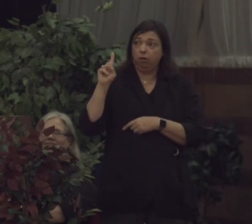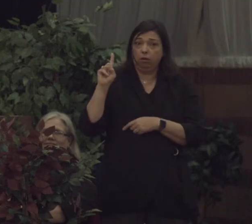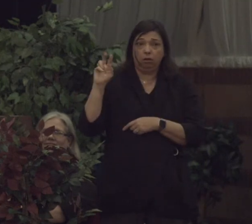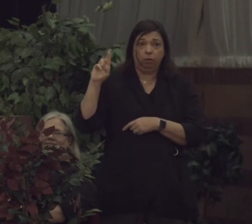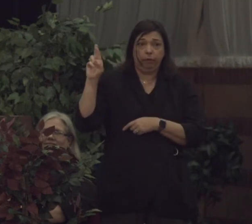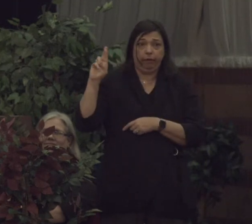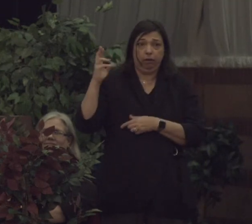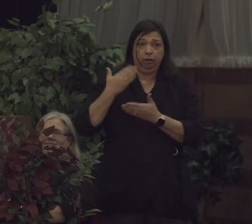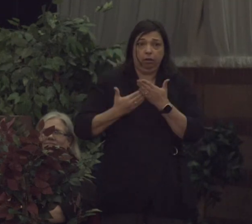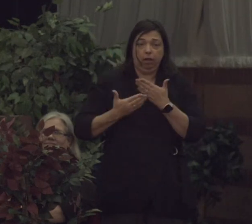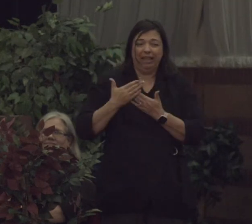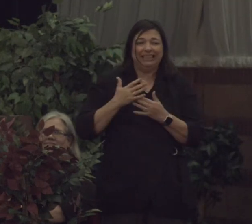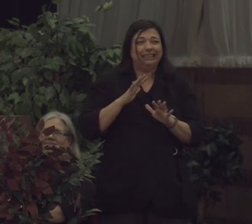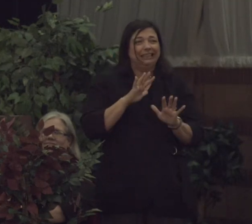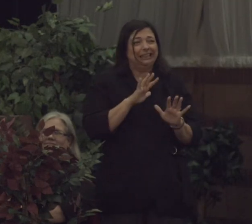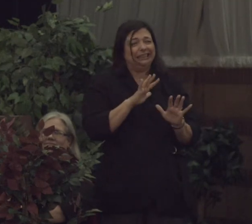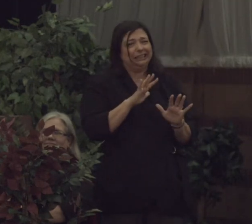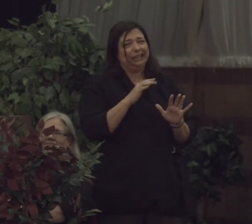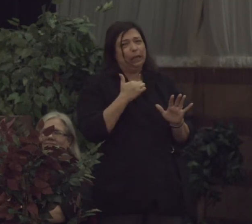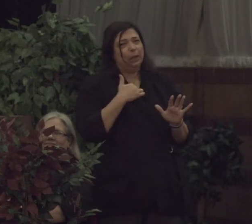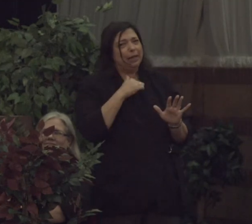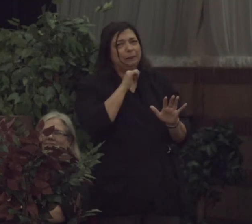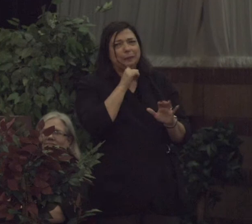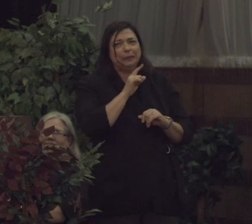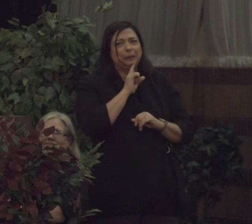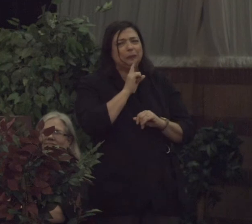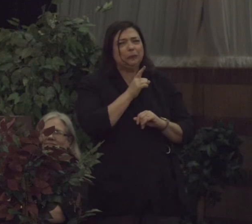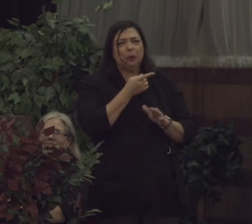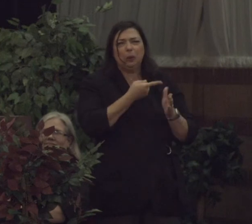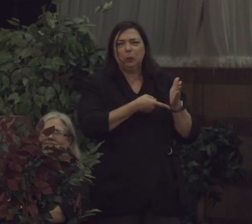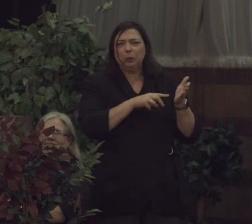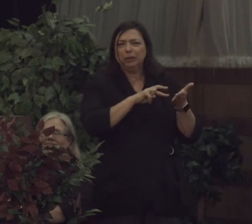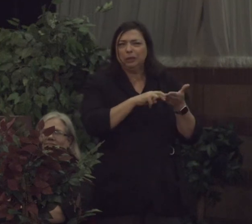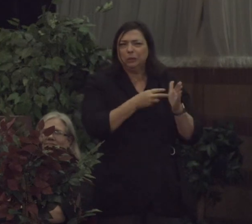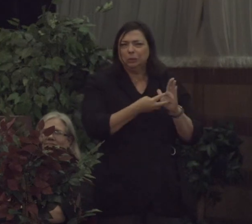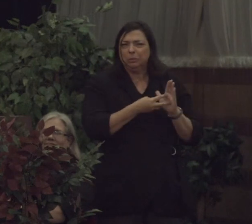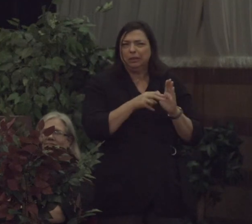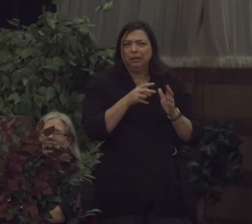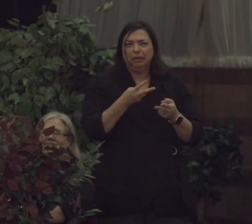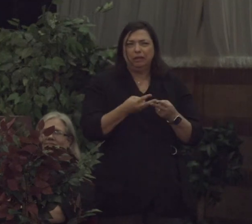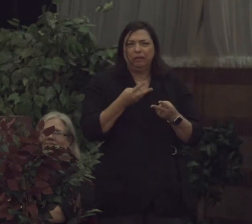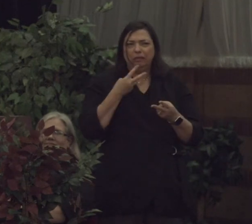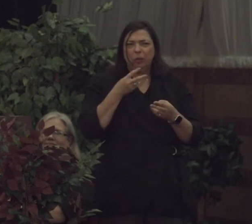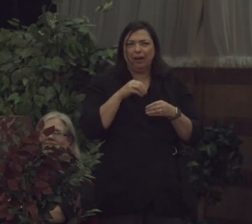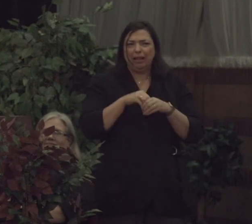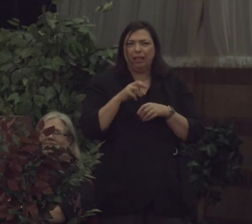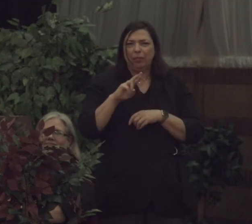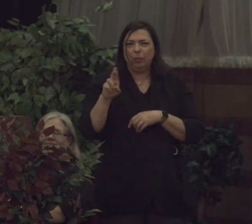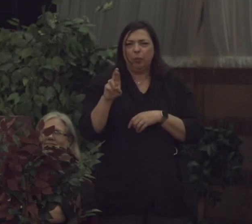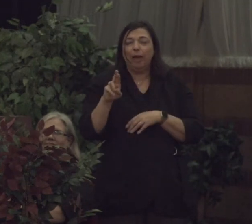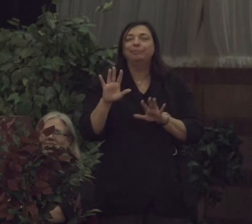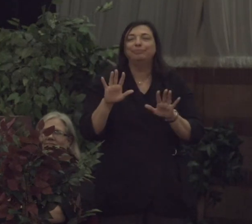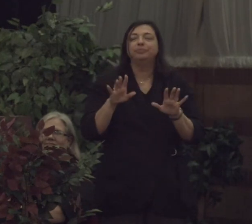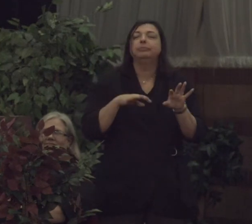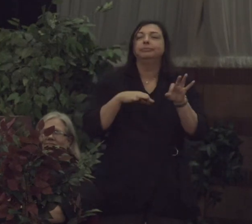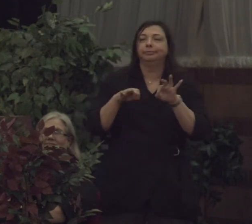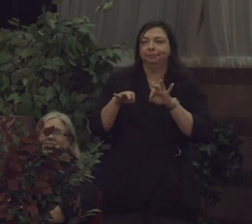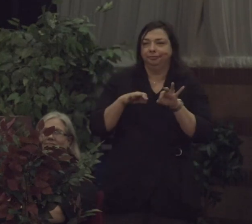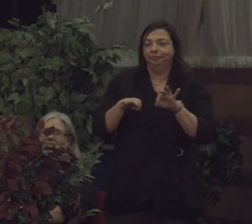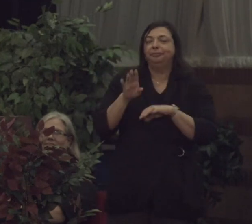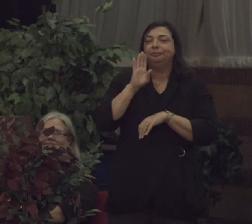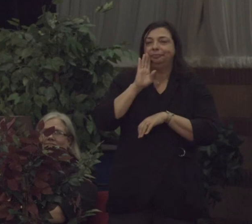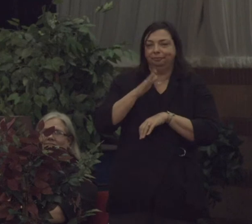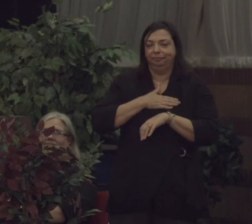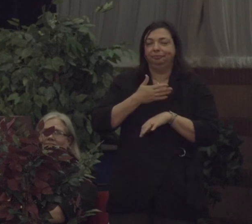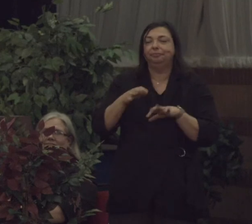my right. Well, Miss Mercy, I'm not quite sure what you mean with the fork in your right. Oh, let me explain, Pastor John. Let